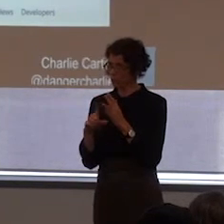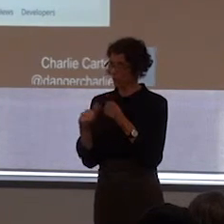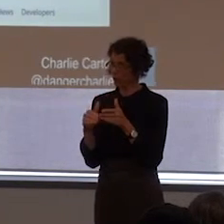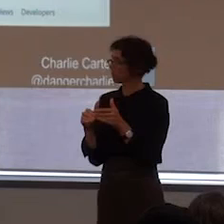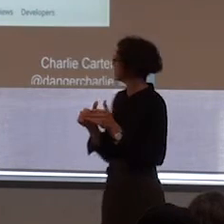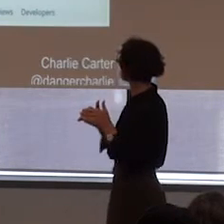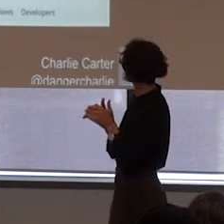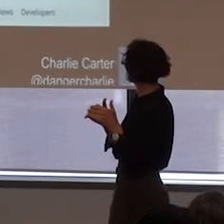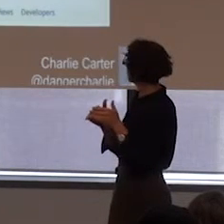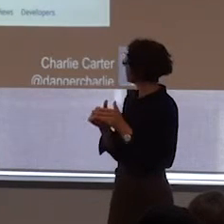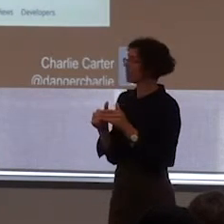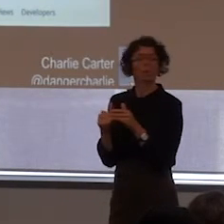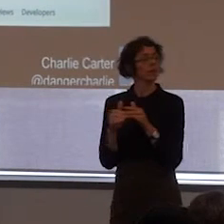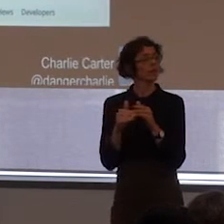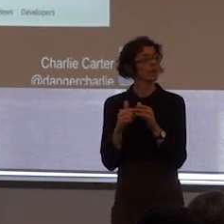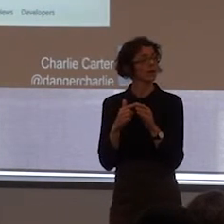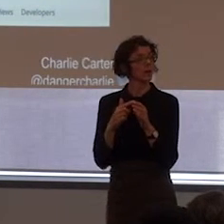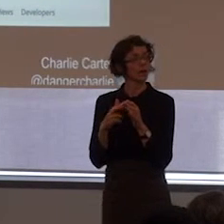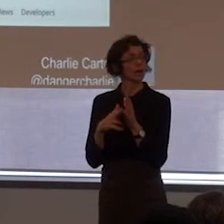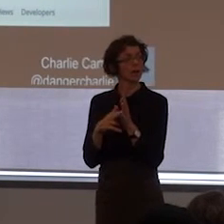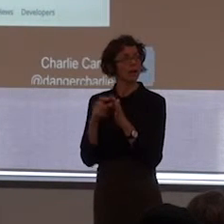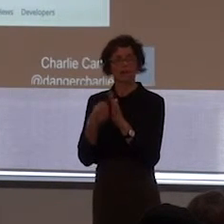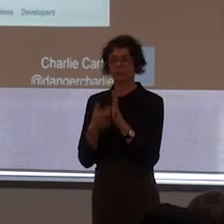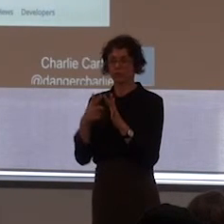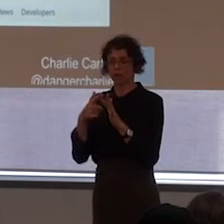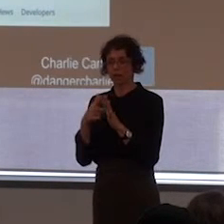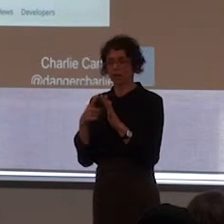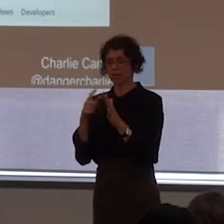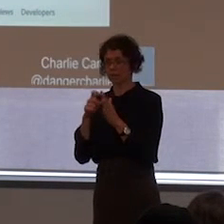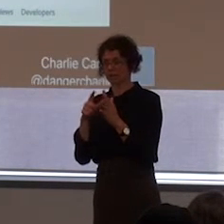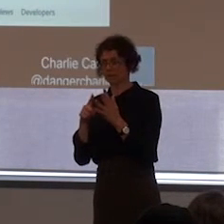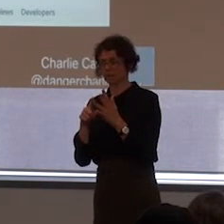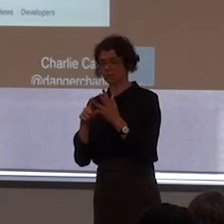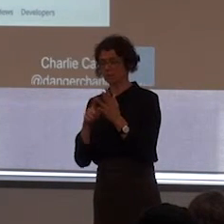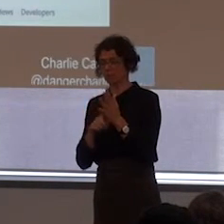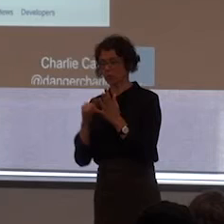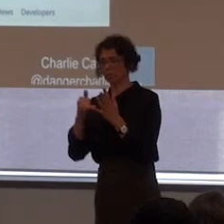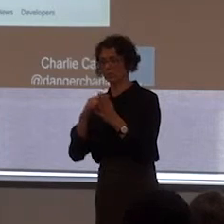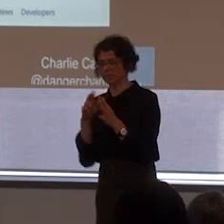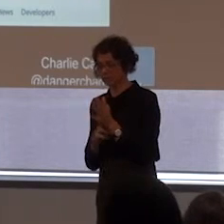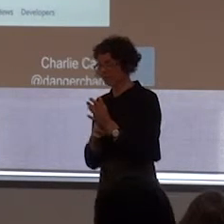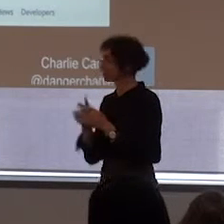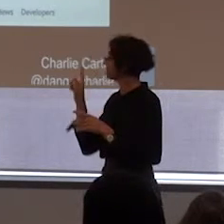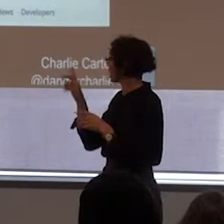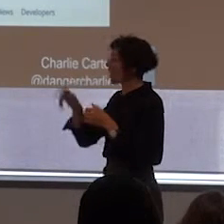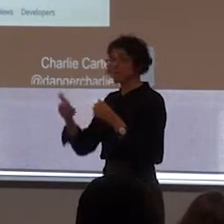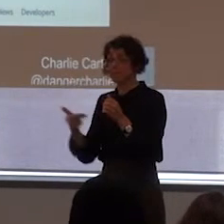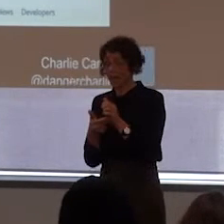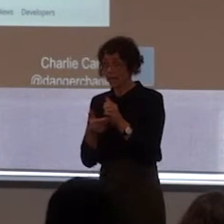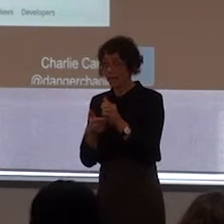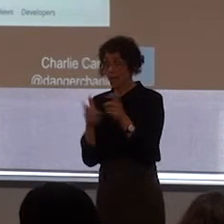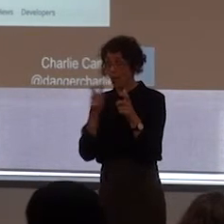can't remember his name is right. And Joe Dolson. So this is a plugin that monitors your website for changes in